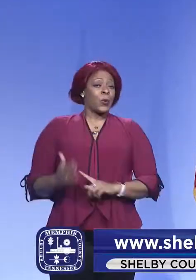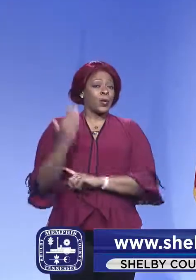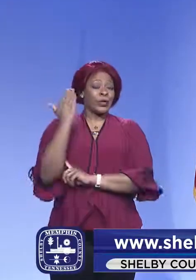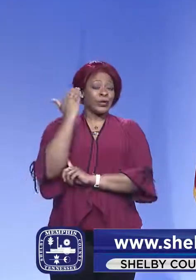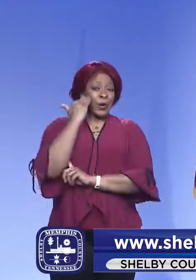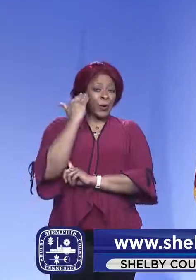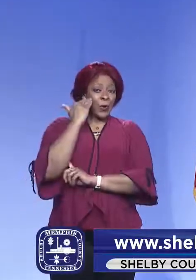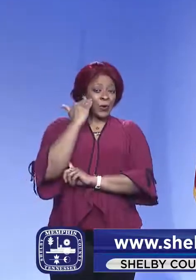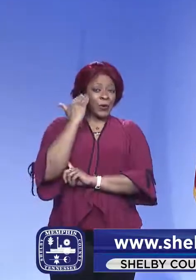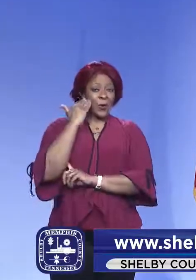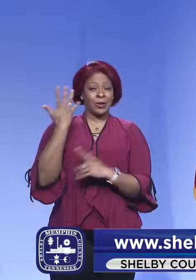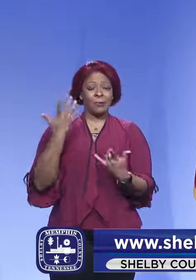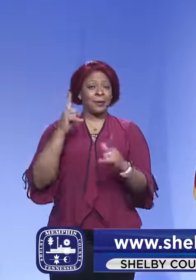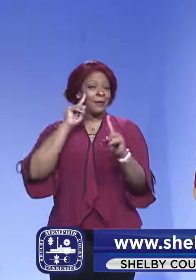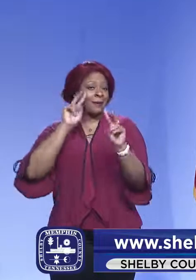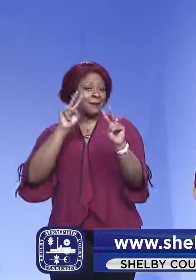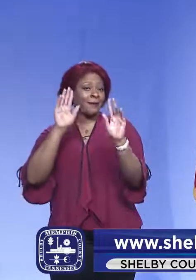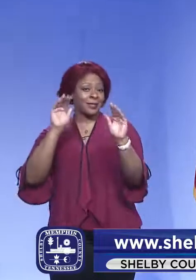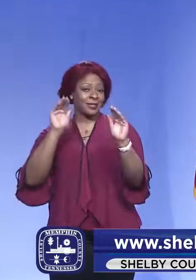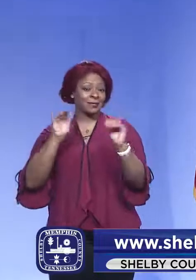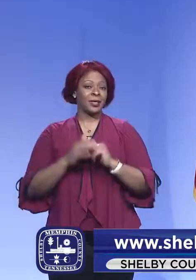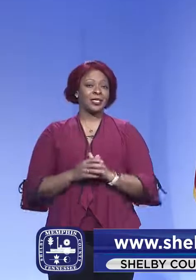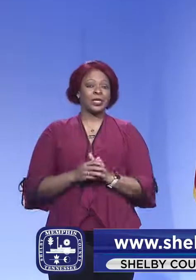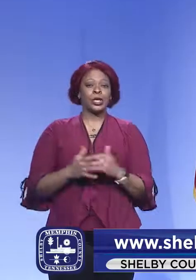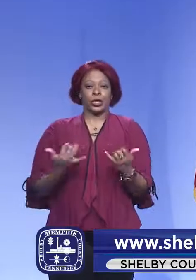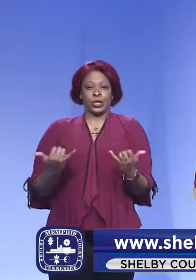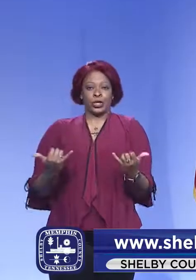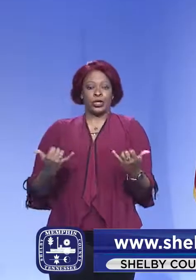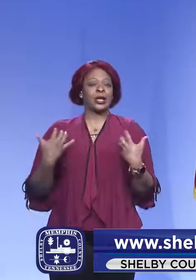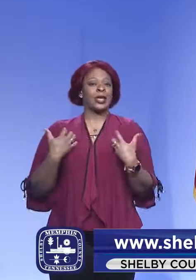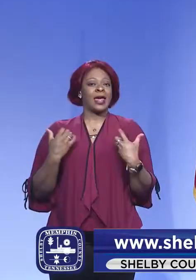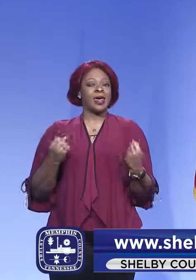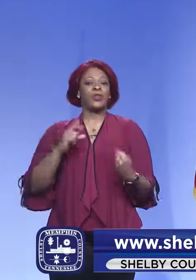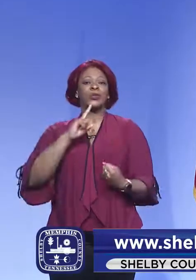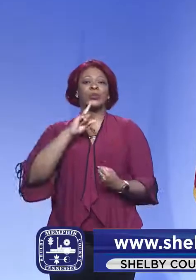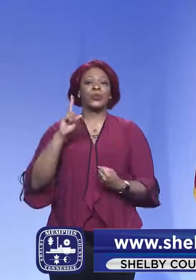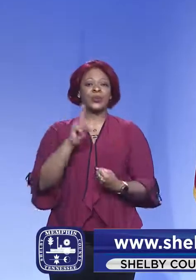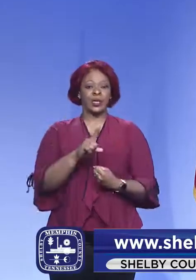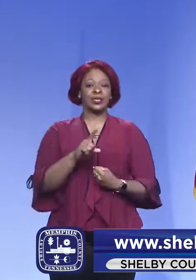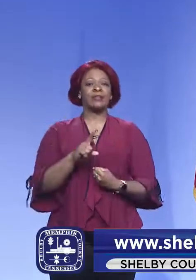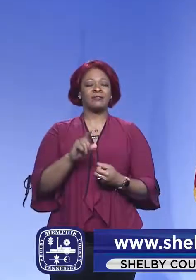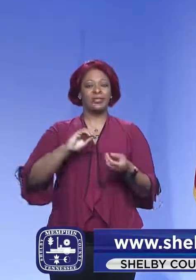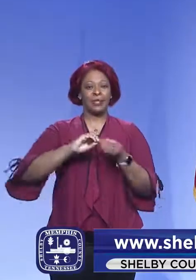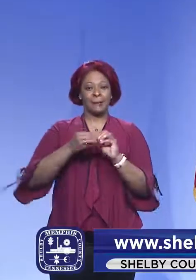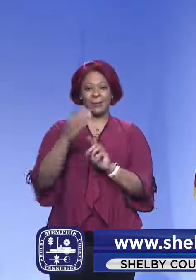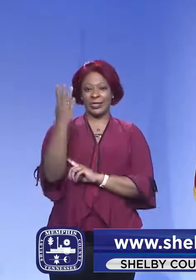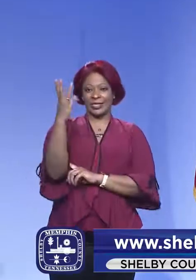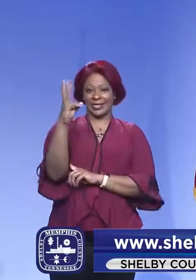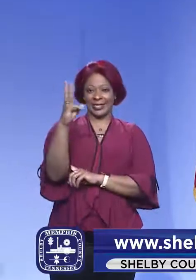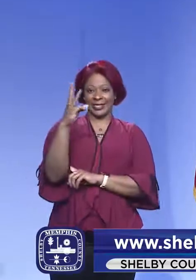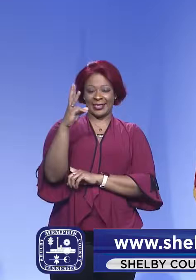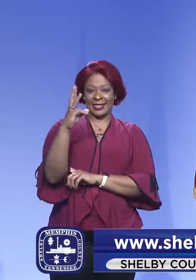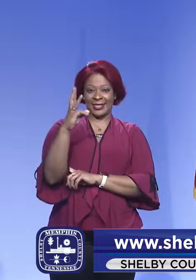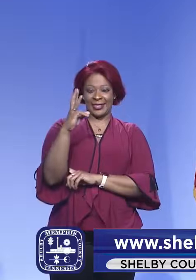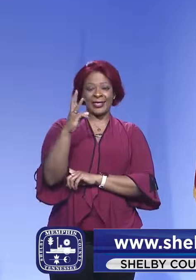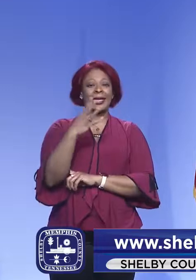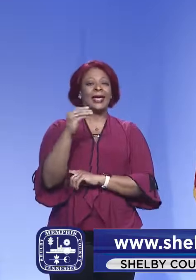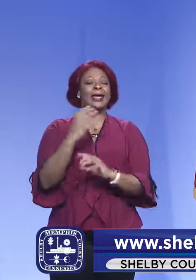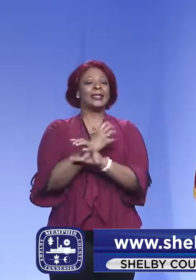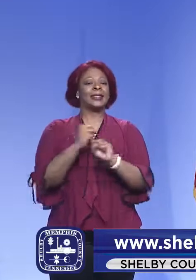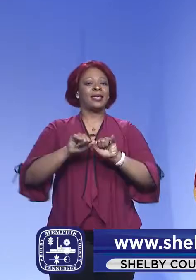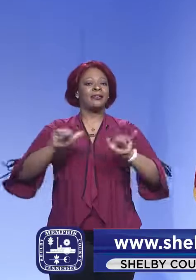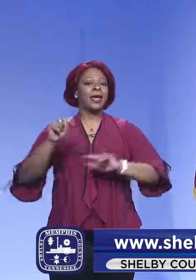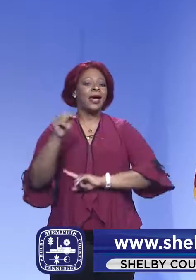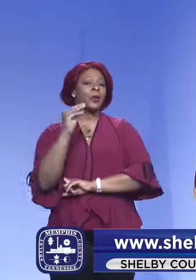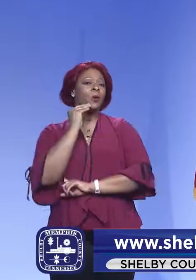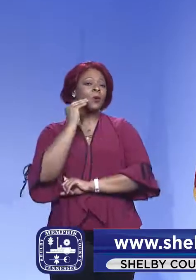know and have been anticipating, that the current health directive, number 16, and the Safer at